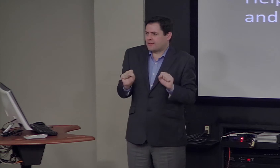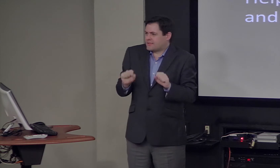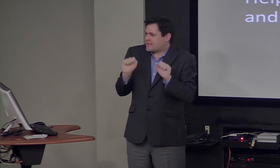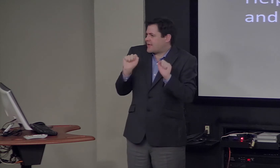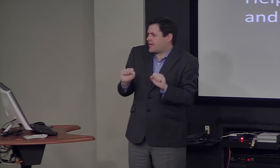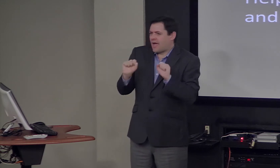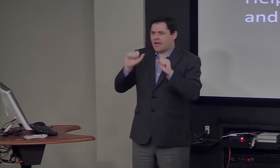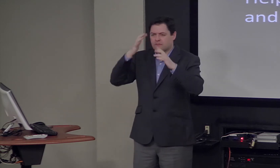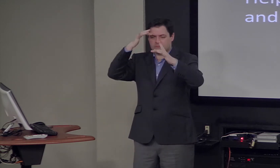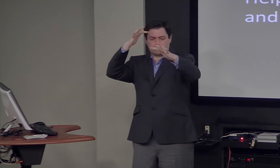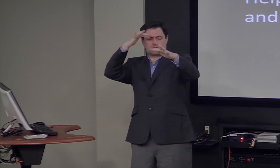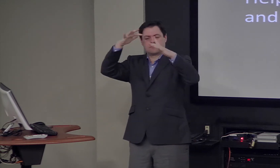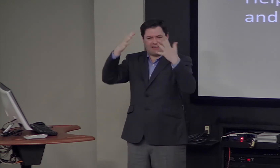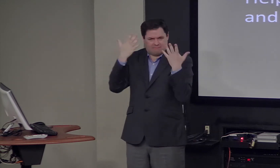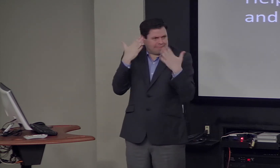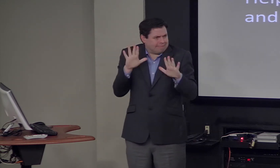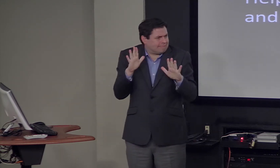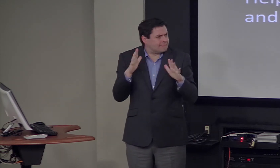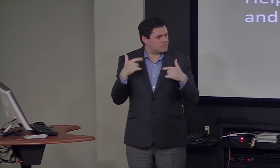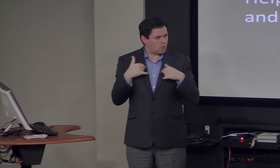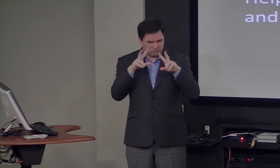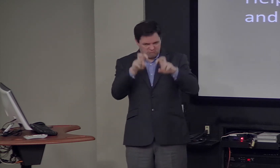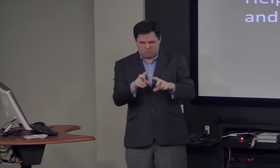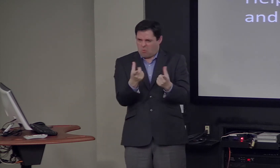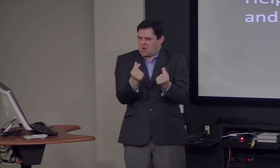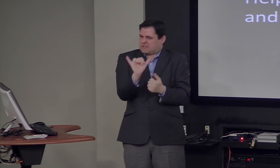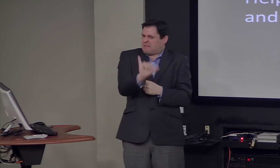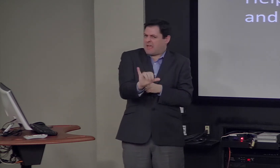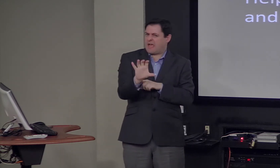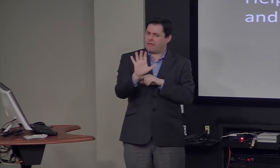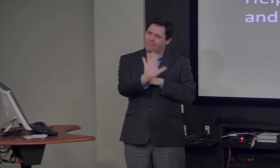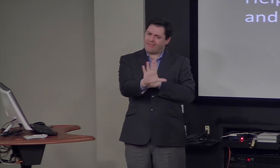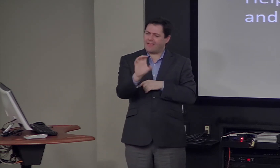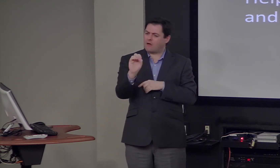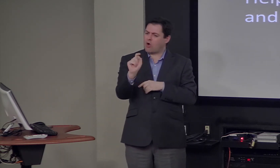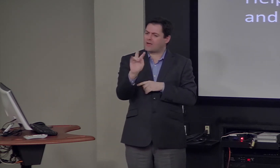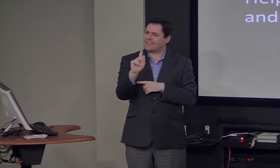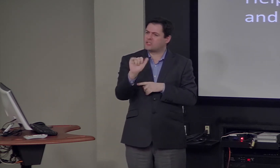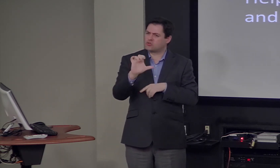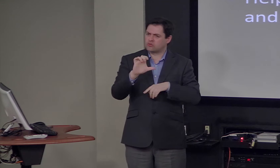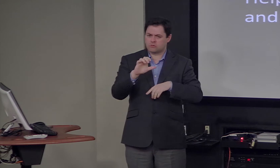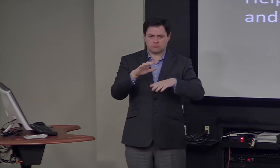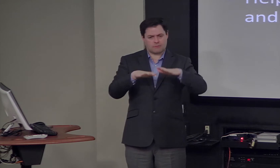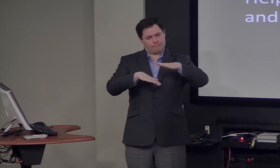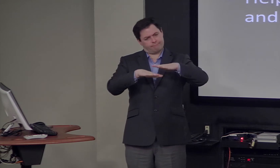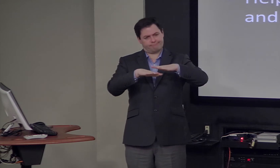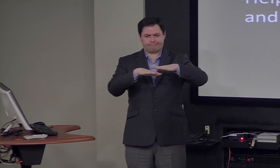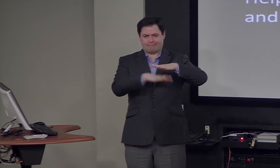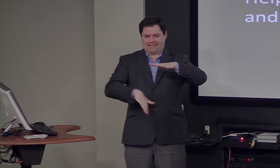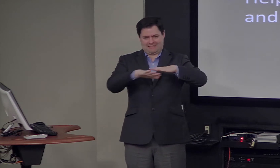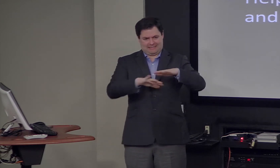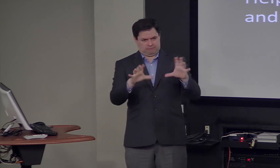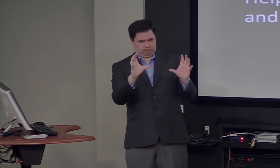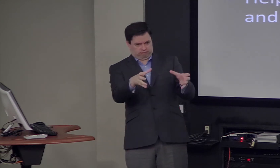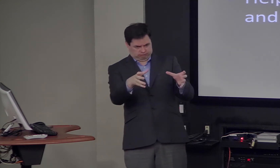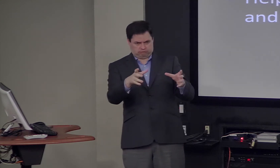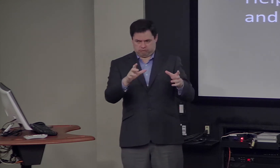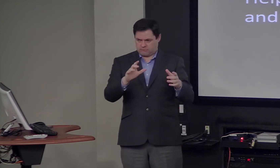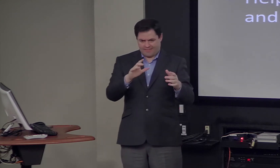individuals self-selected themselves to become sign language interpreters. What was their processing? What was their